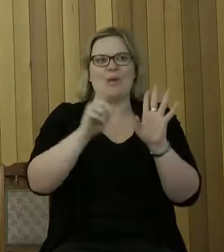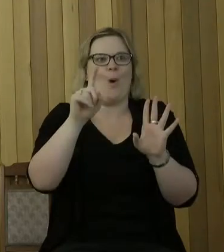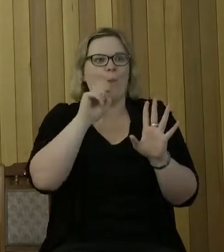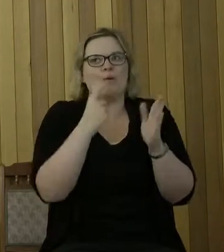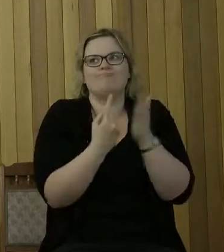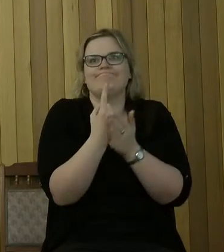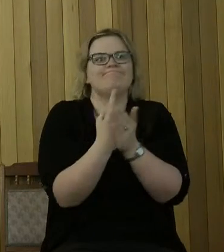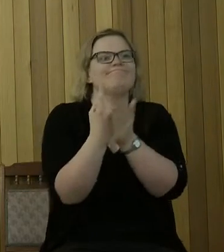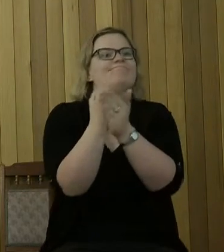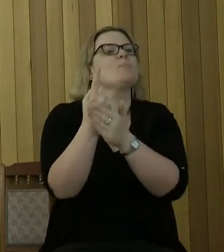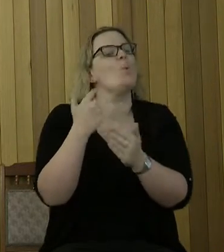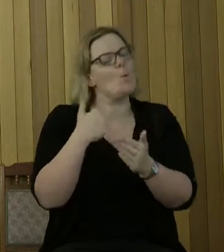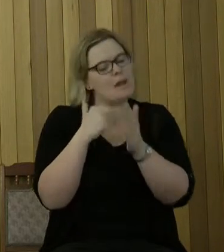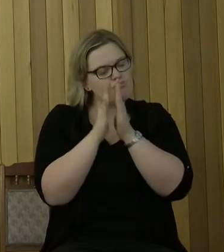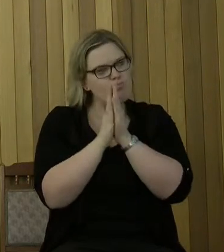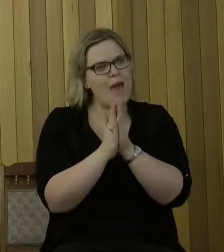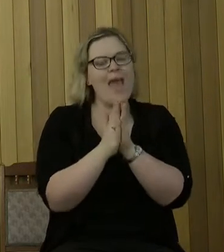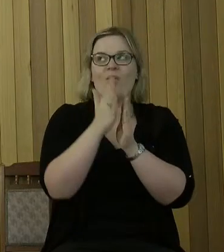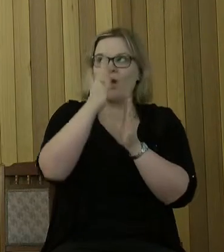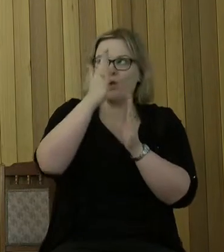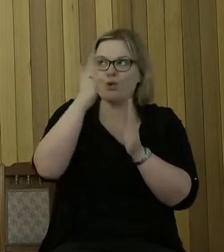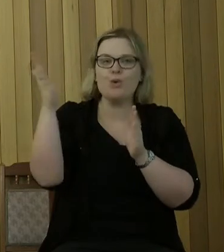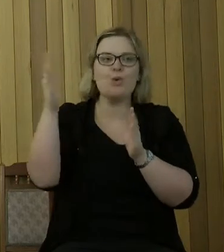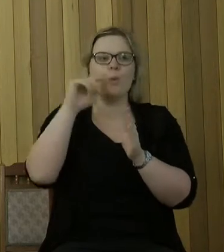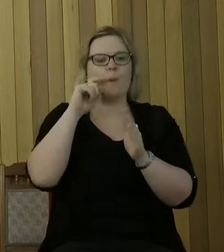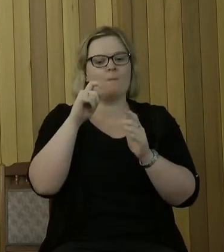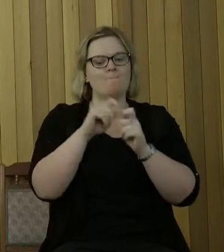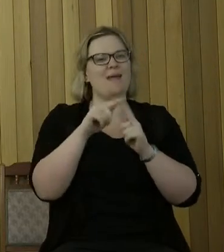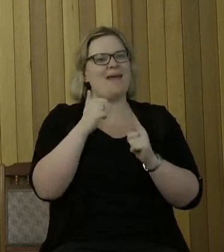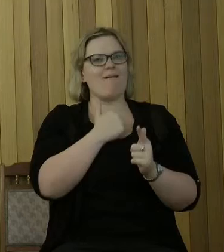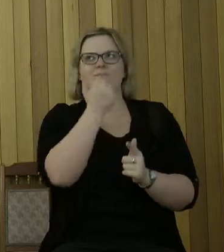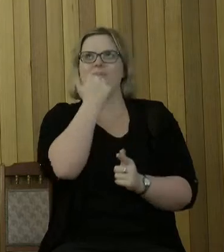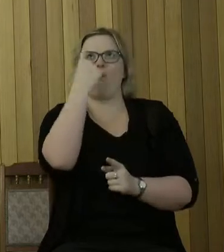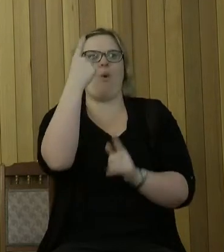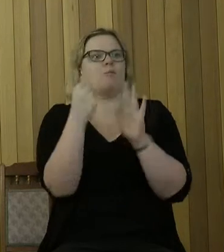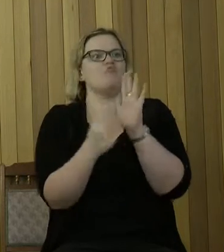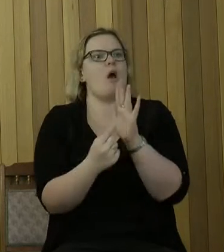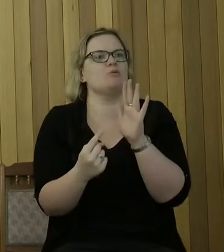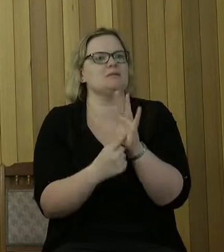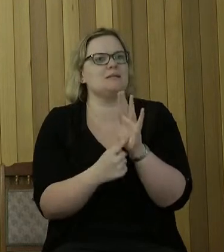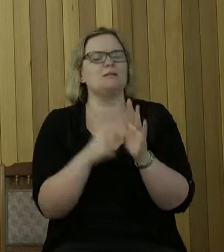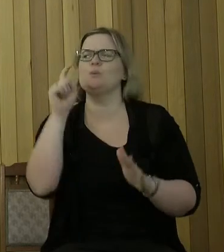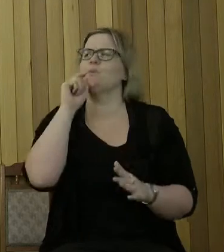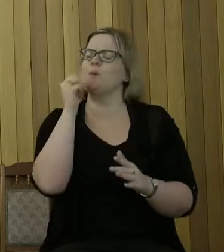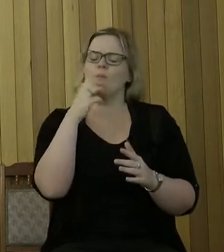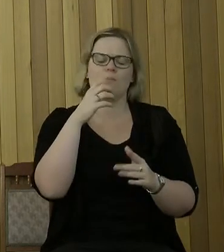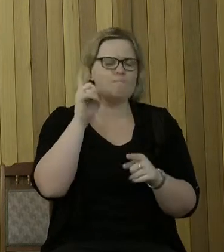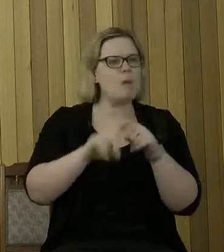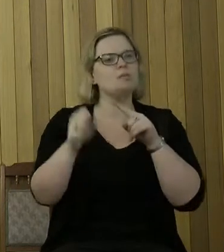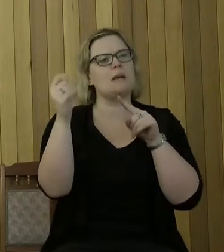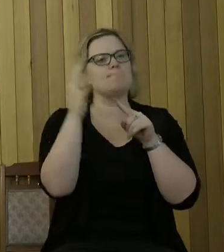offer, we pray that you may be our number one. That you may be the most important thing in